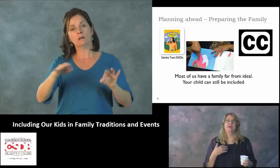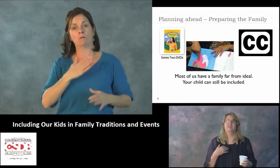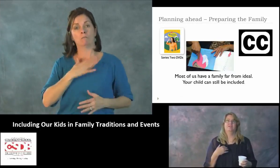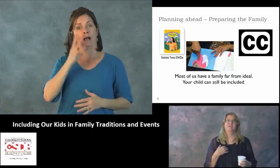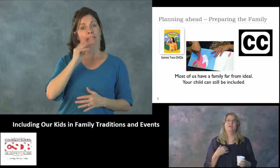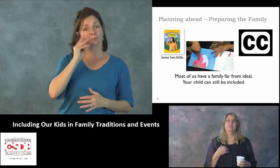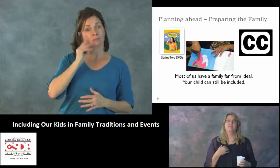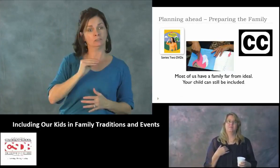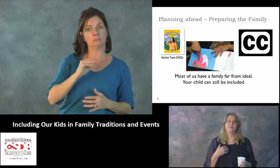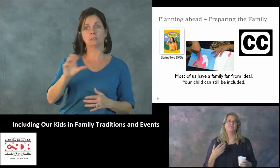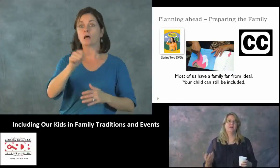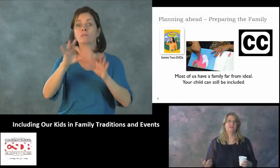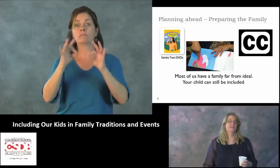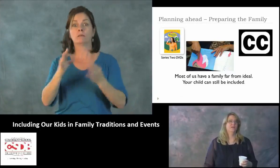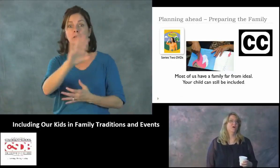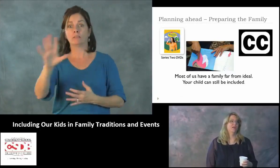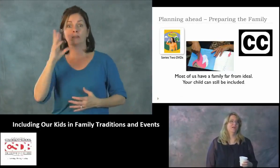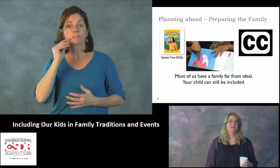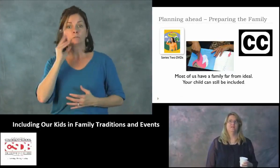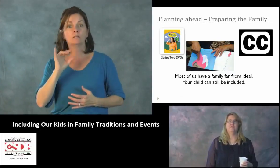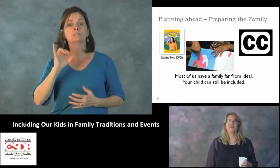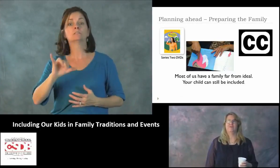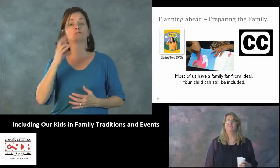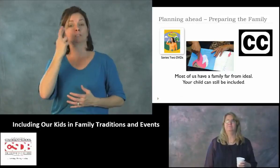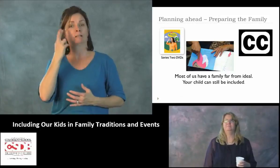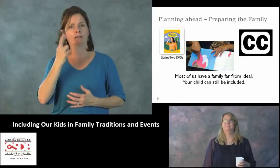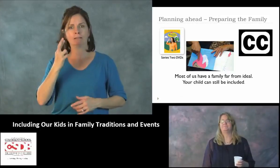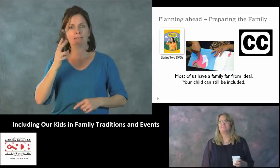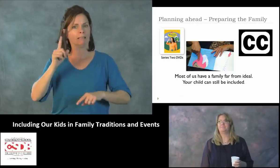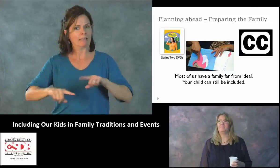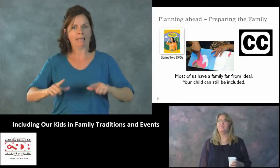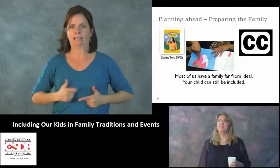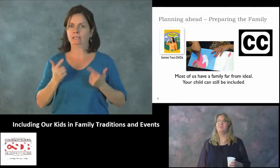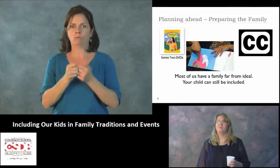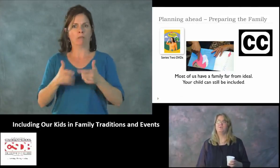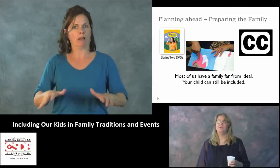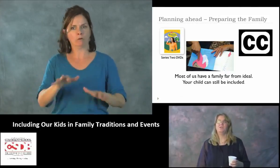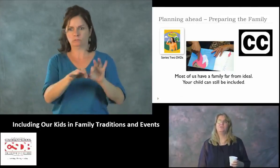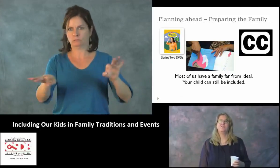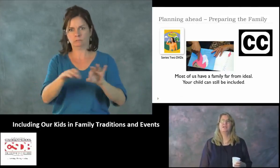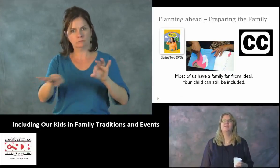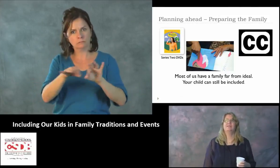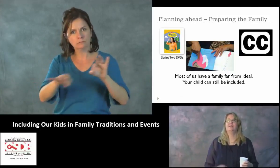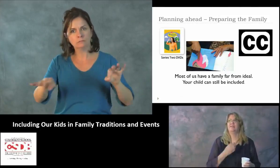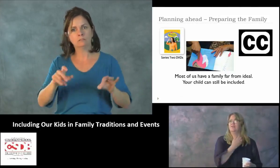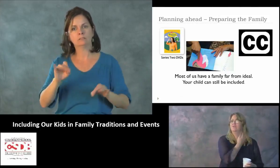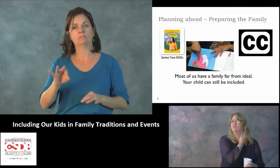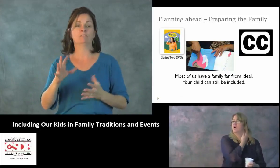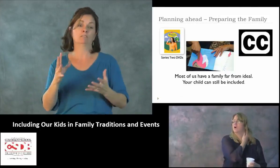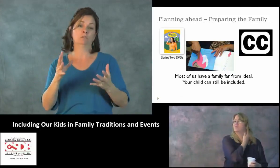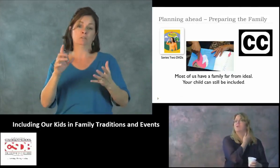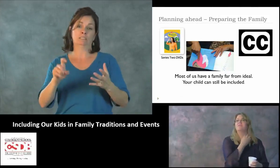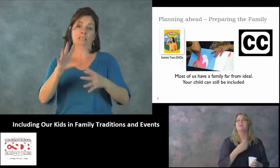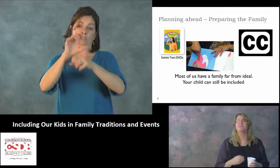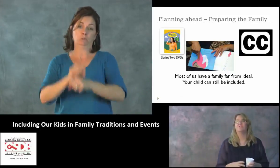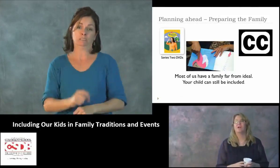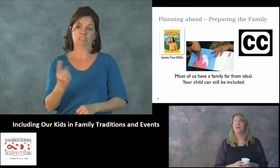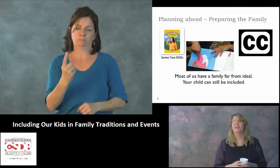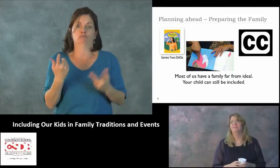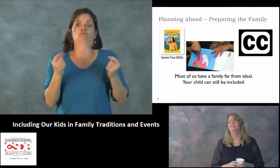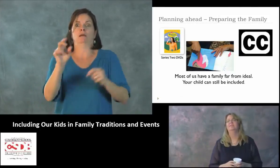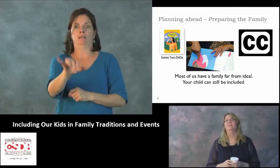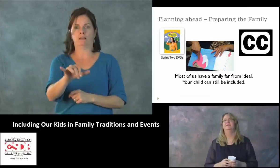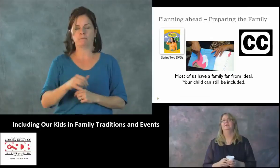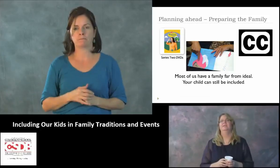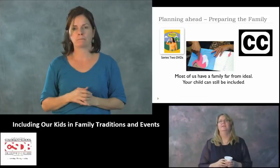I find, and lots of families find, now I can't live without them. So you get used to anything that you are brave enough to